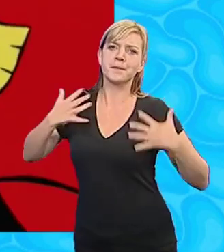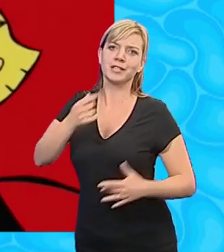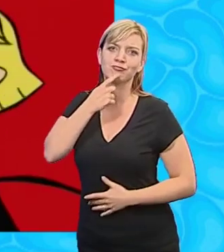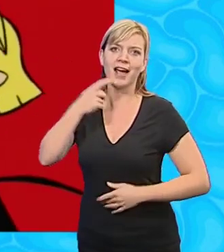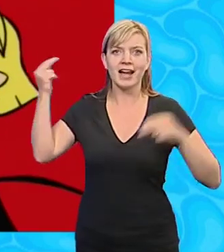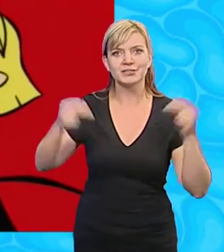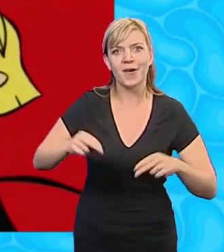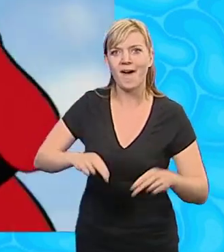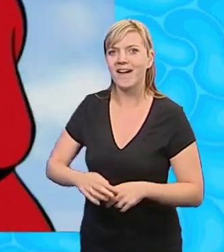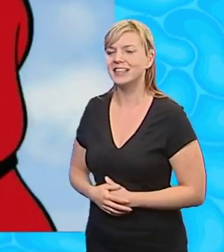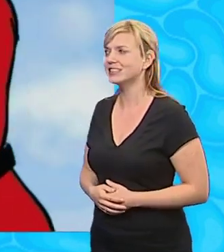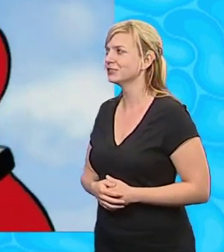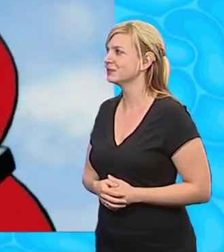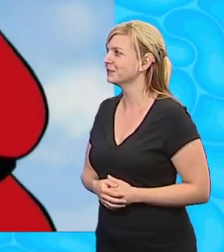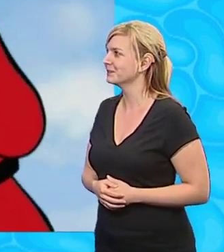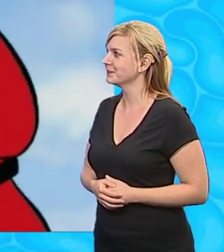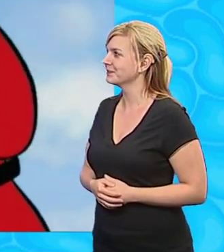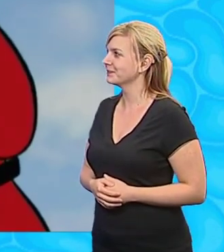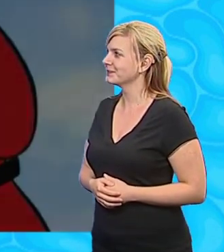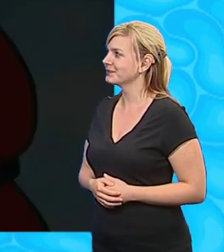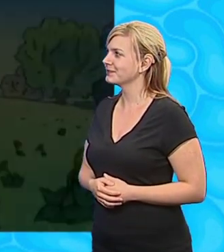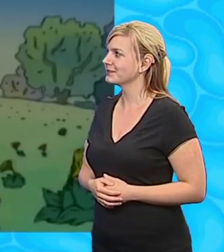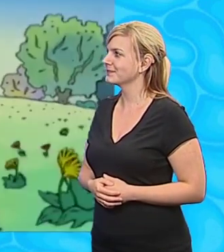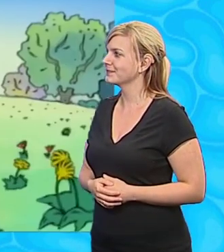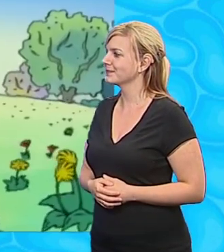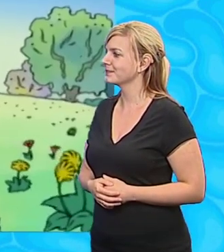dog. Ooh.